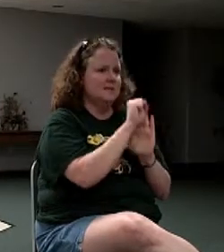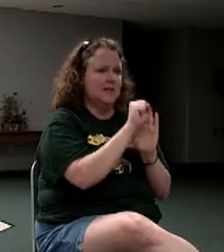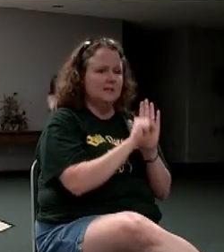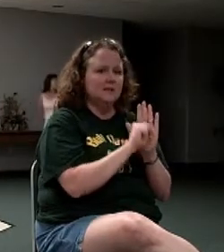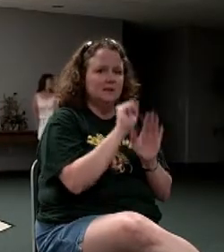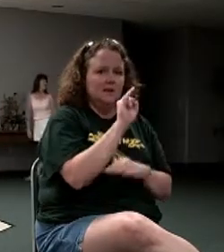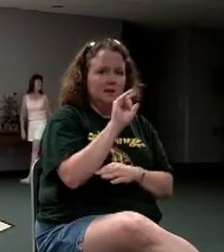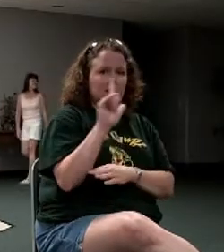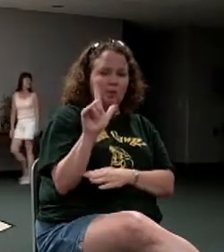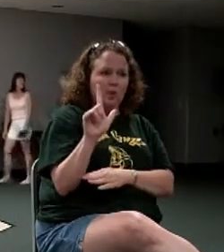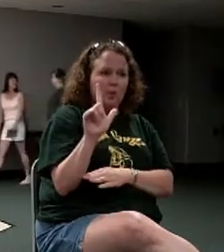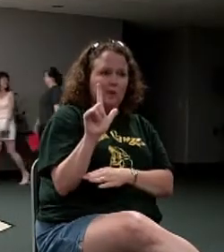State, Illinois.